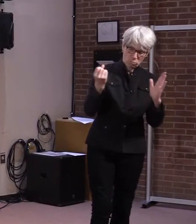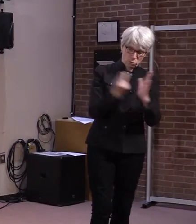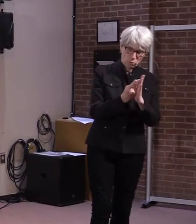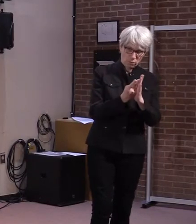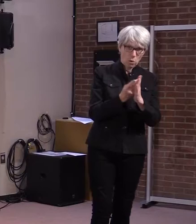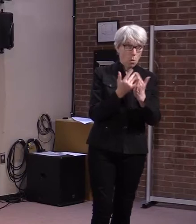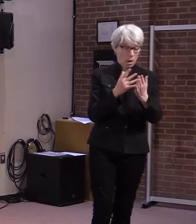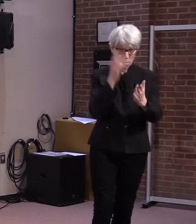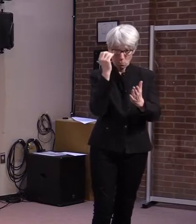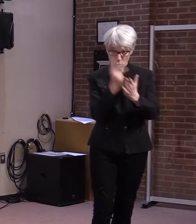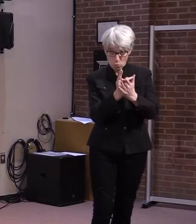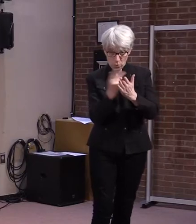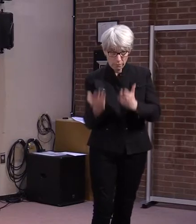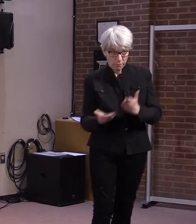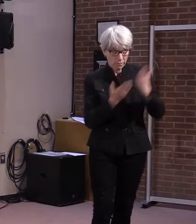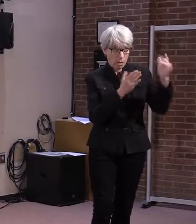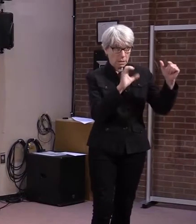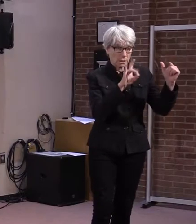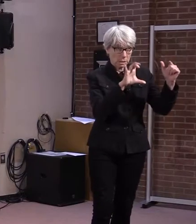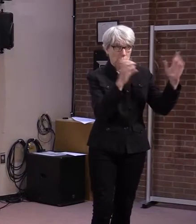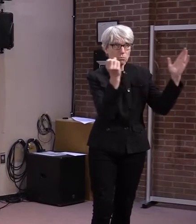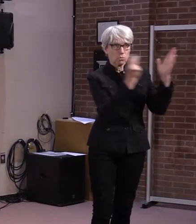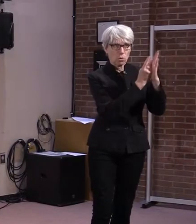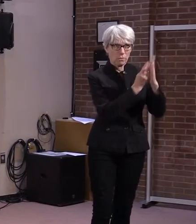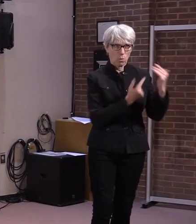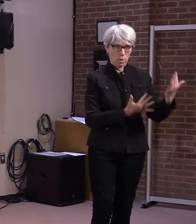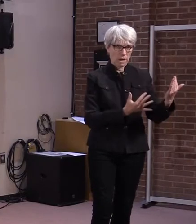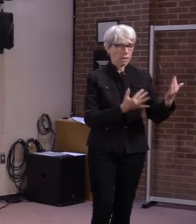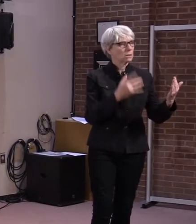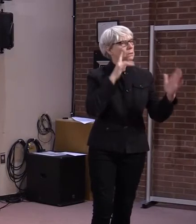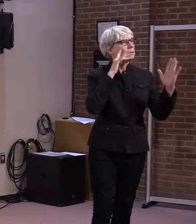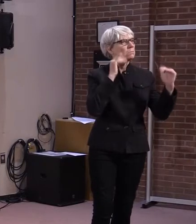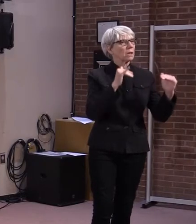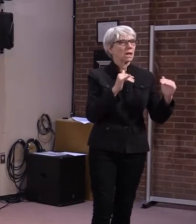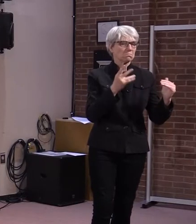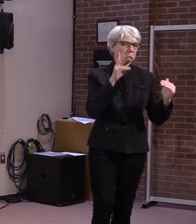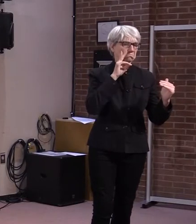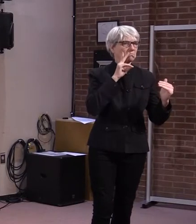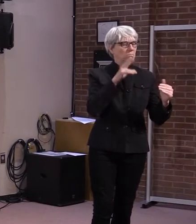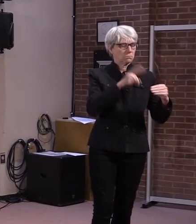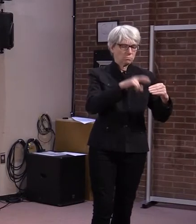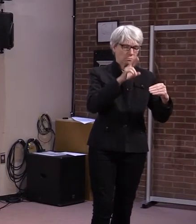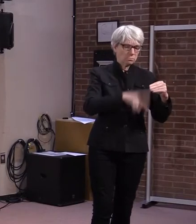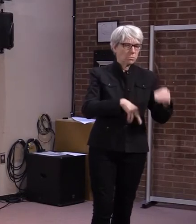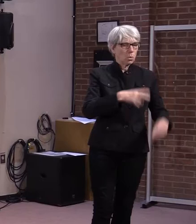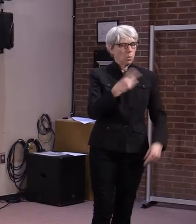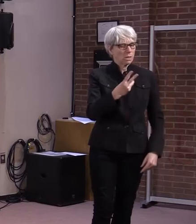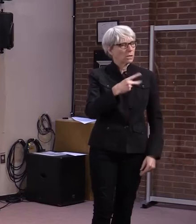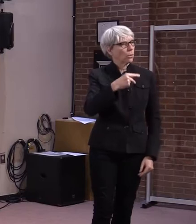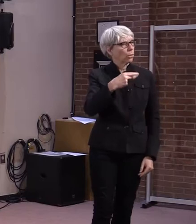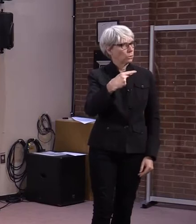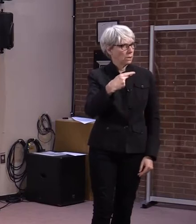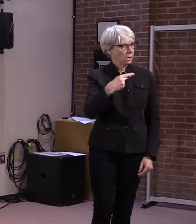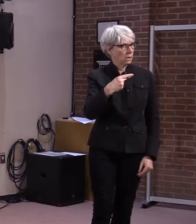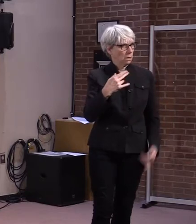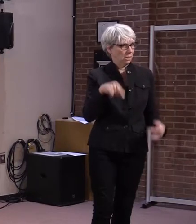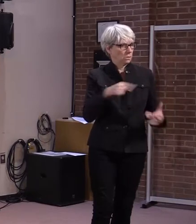CDC guidance. We anticipate this will come either at the end of the day on Wednesday or Thursday after the